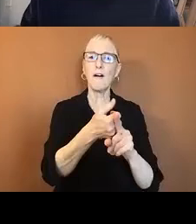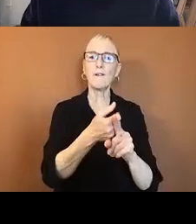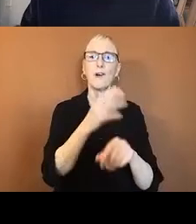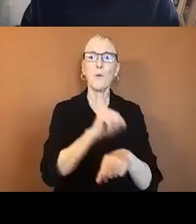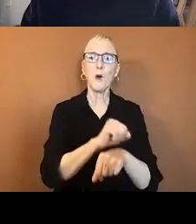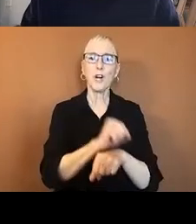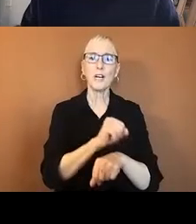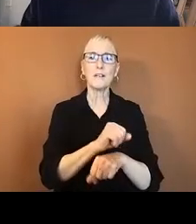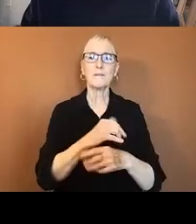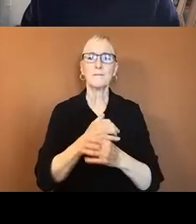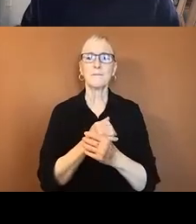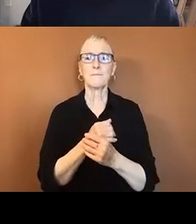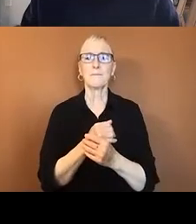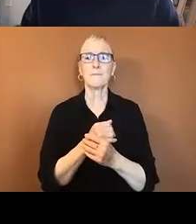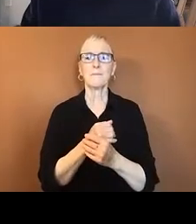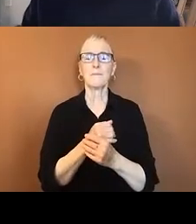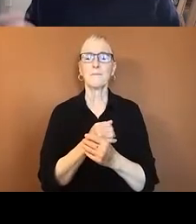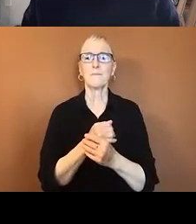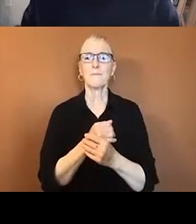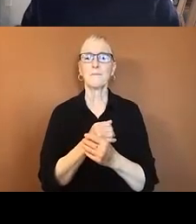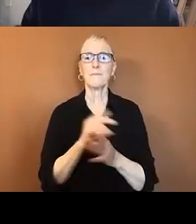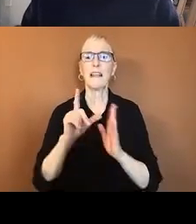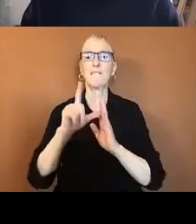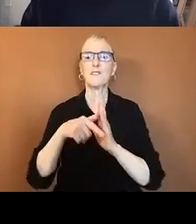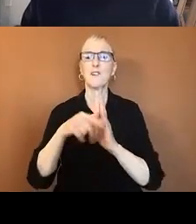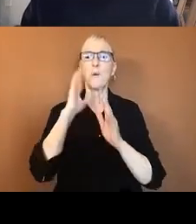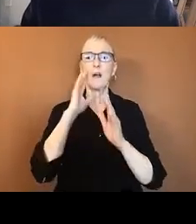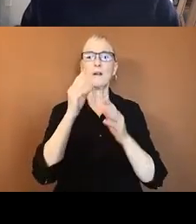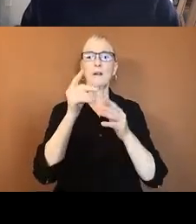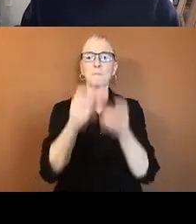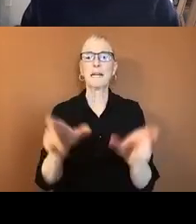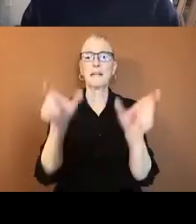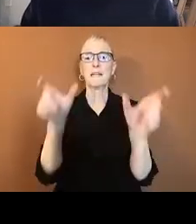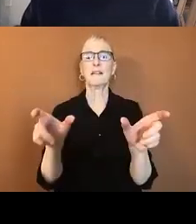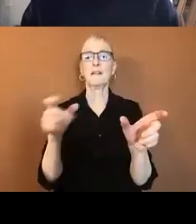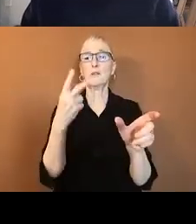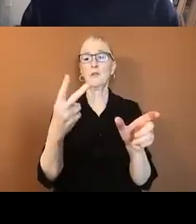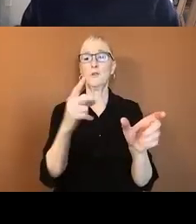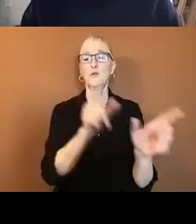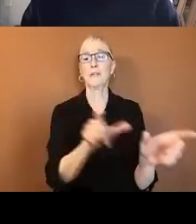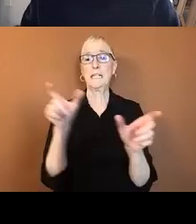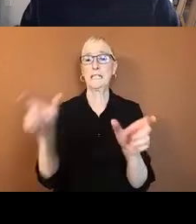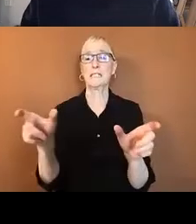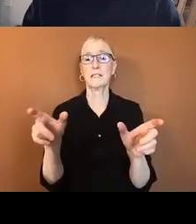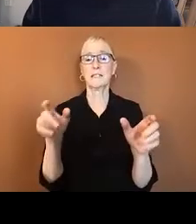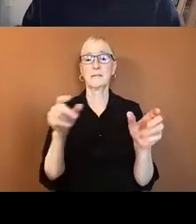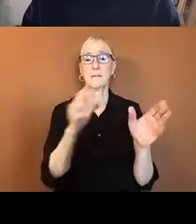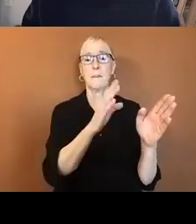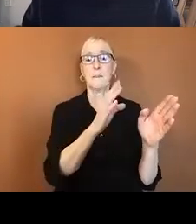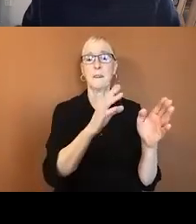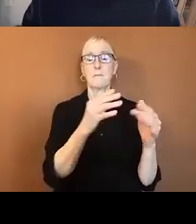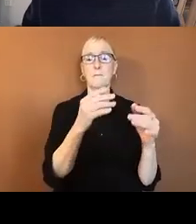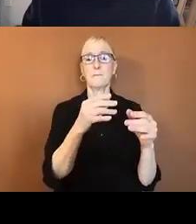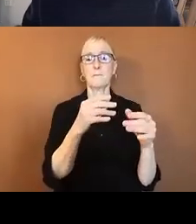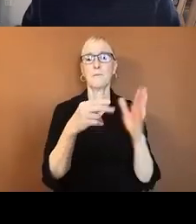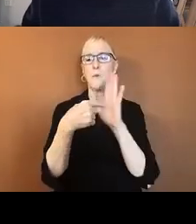And then it eventually will split off into two screens, which represent the two players and the